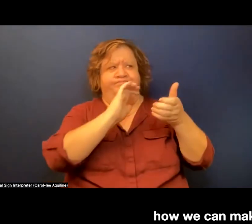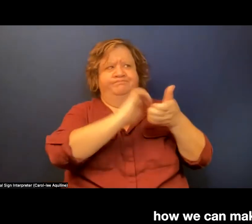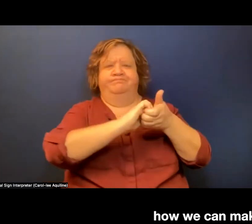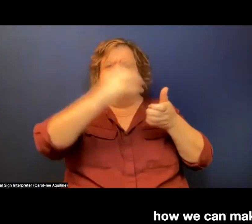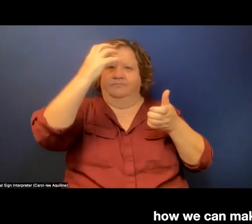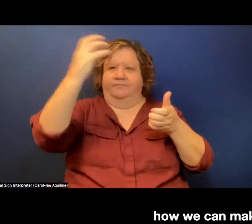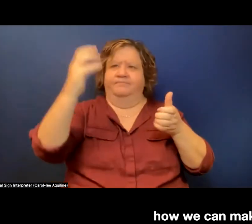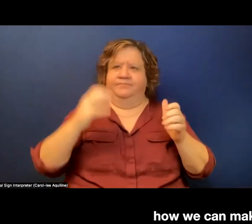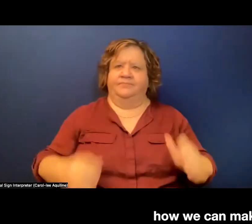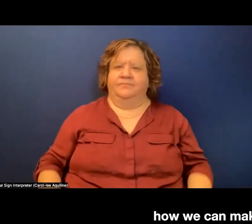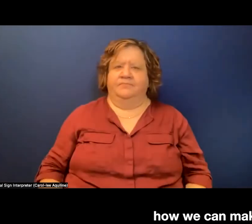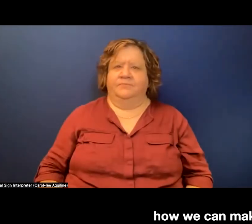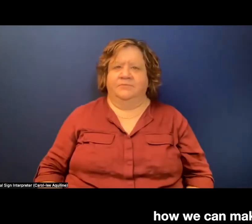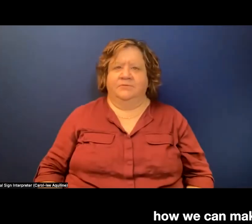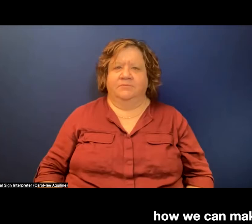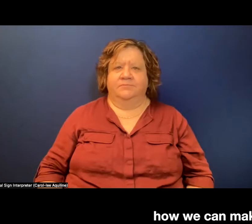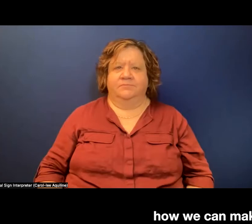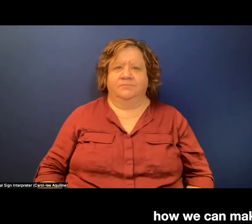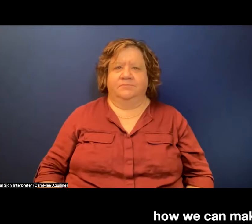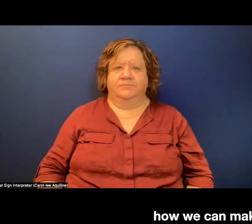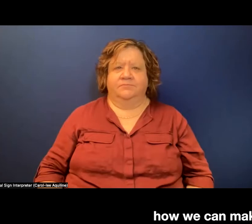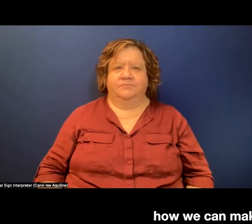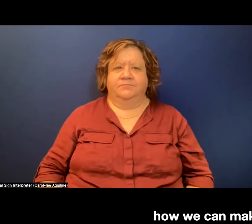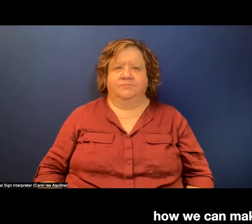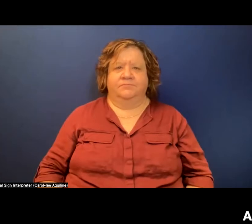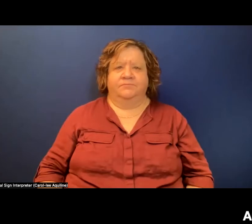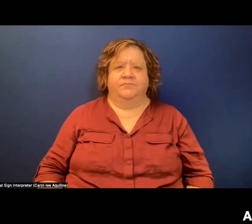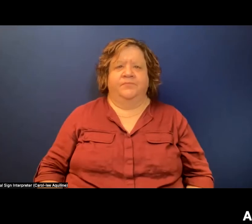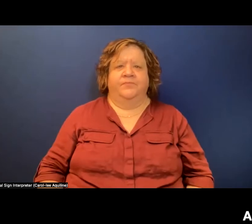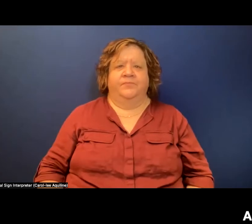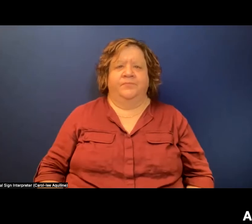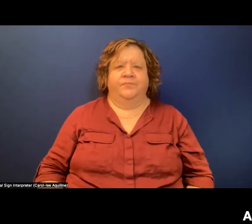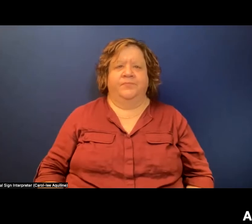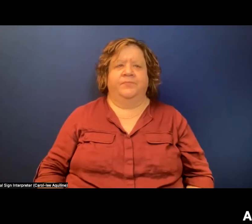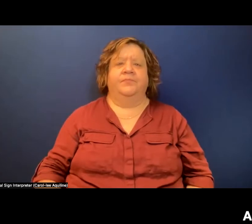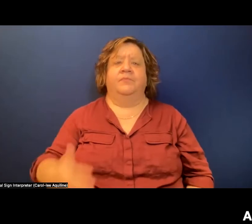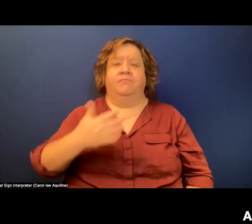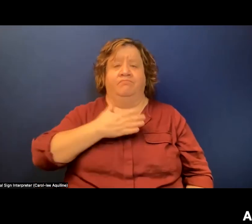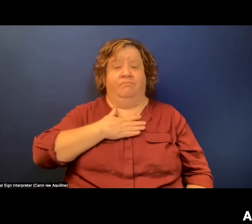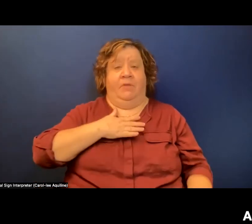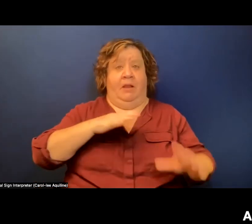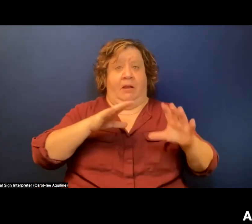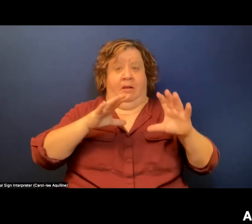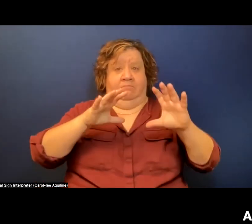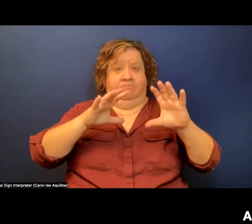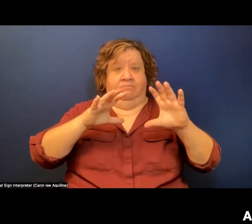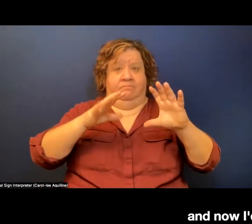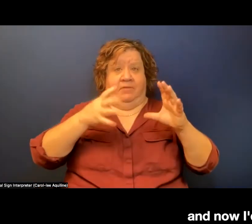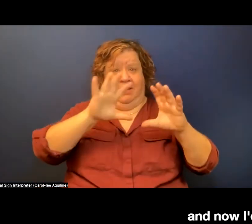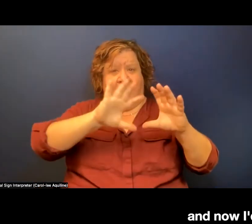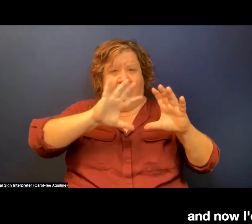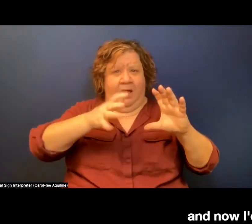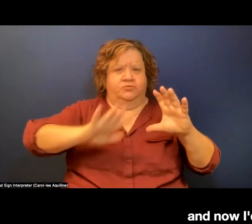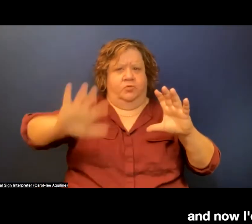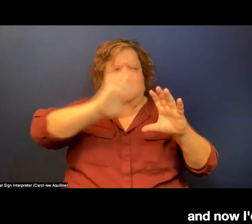we can make the national budget inclusive for persons with disabilities. And also we are working closely with the